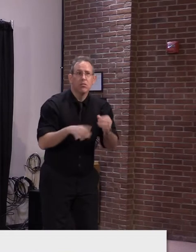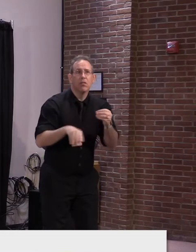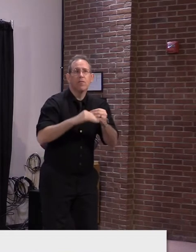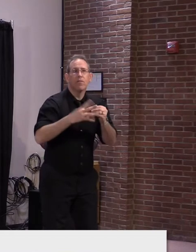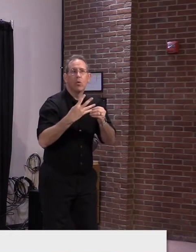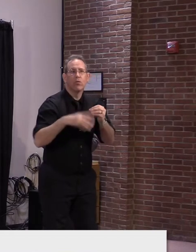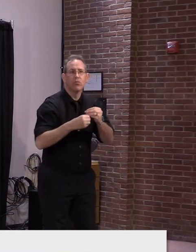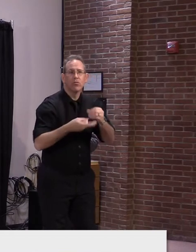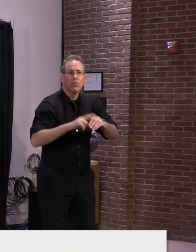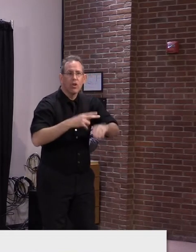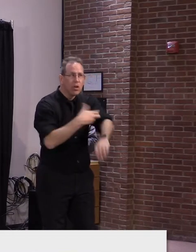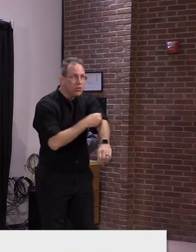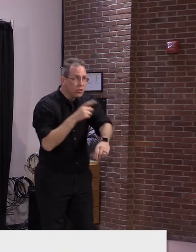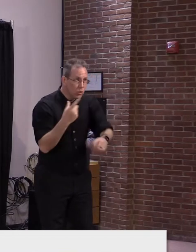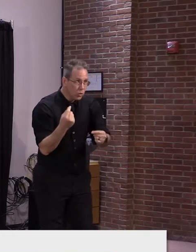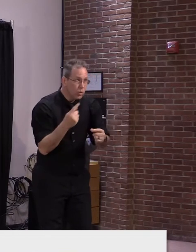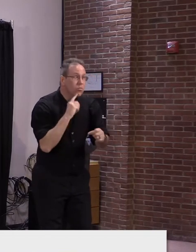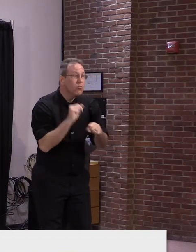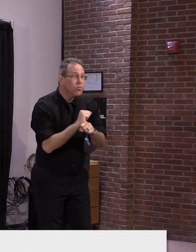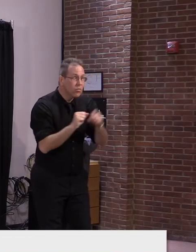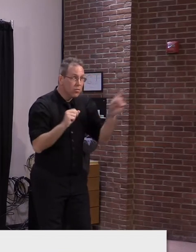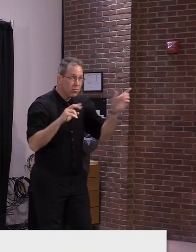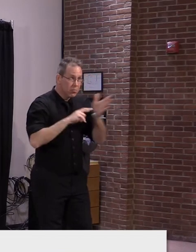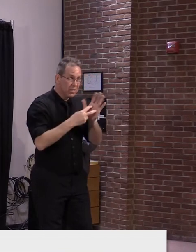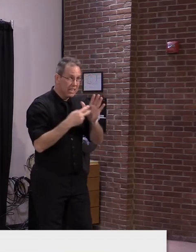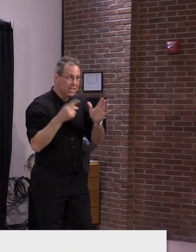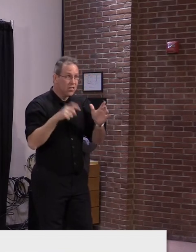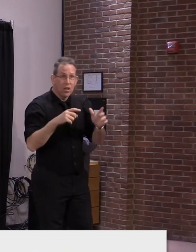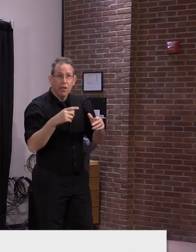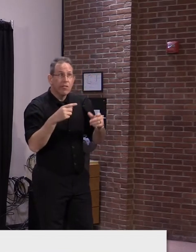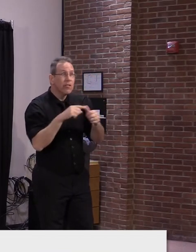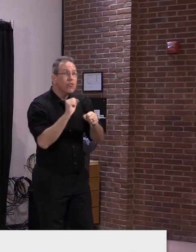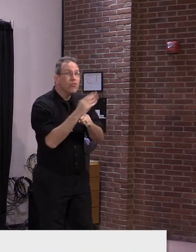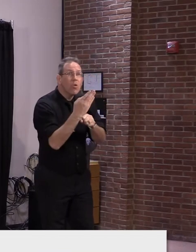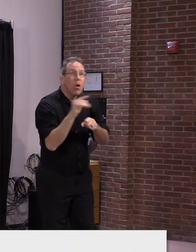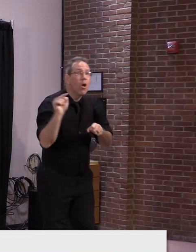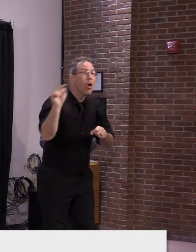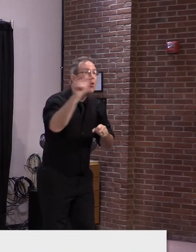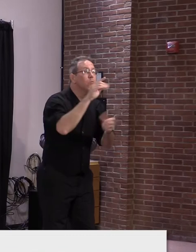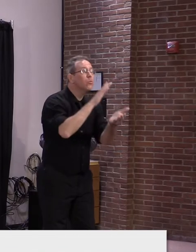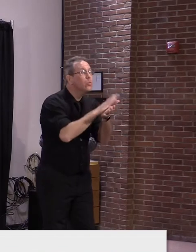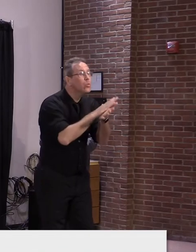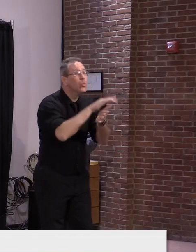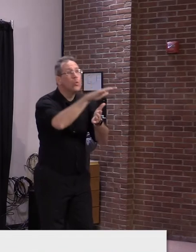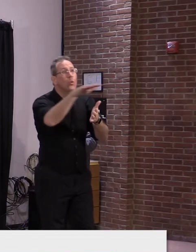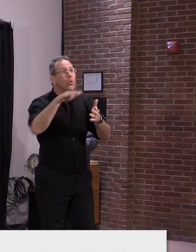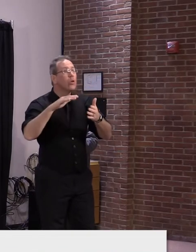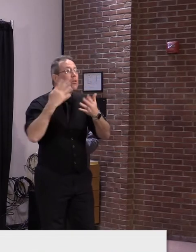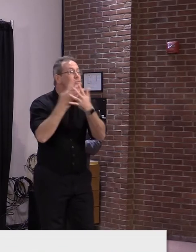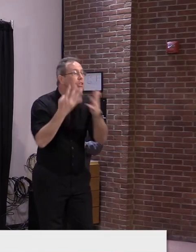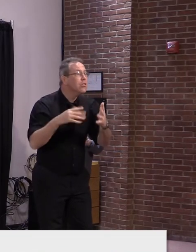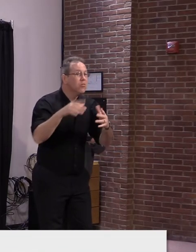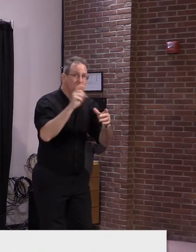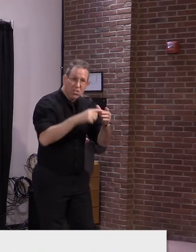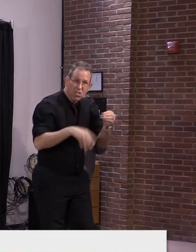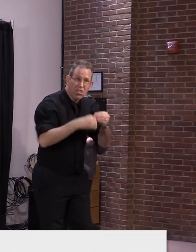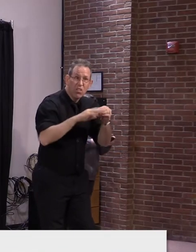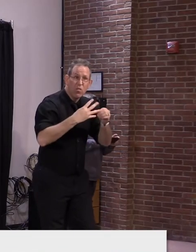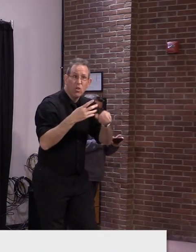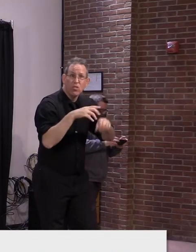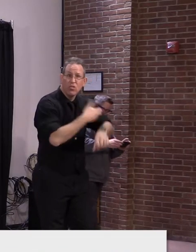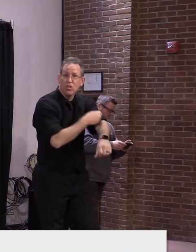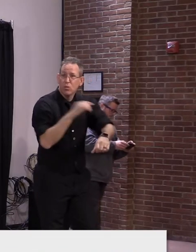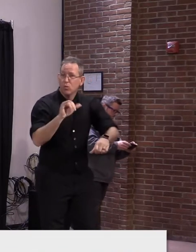job, as we've seen? I think it's premature to determine that at this point in